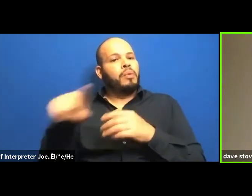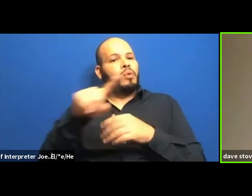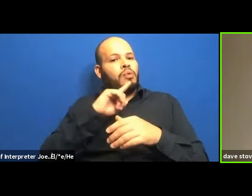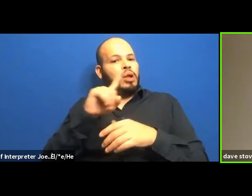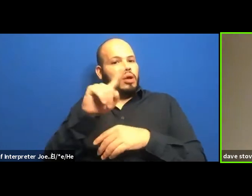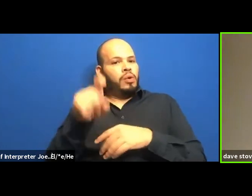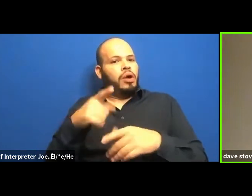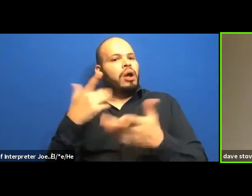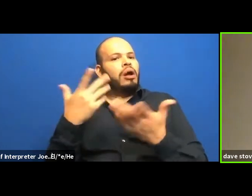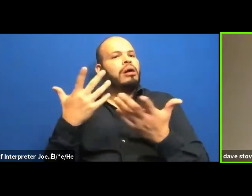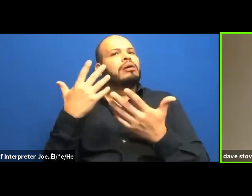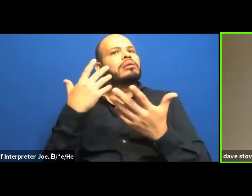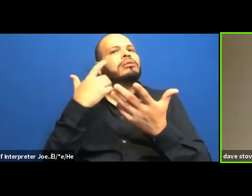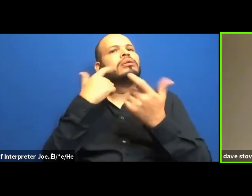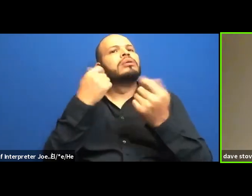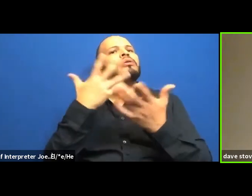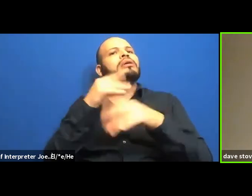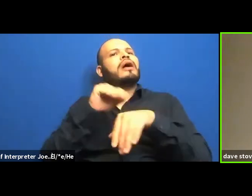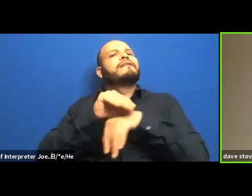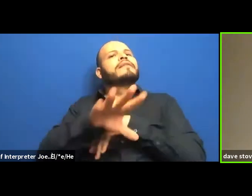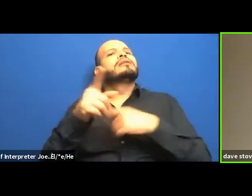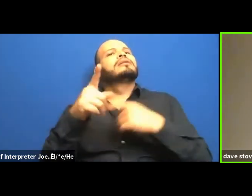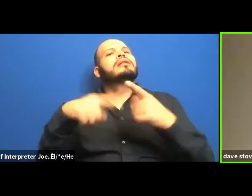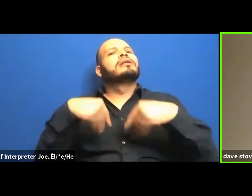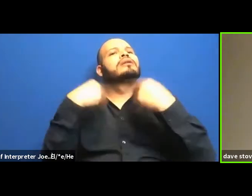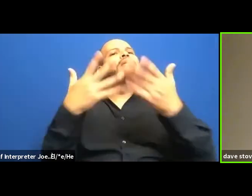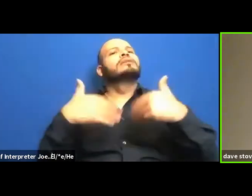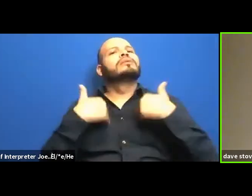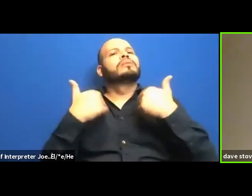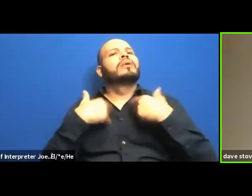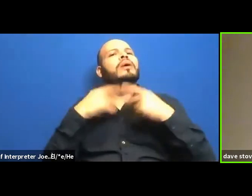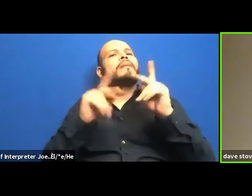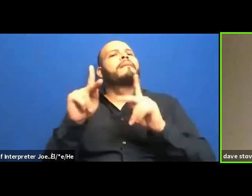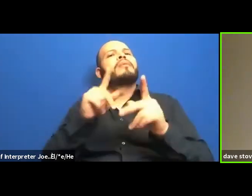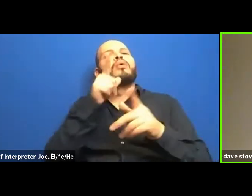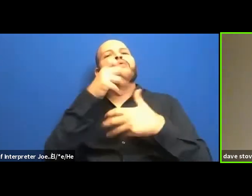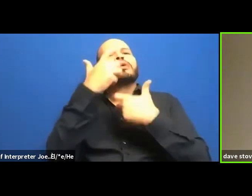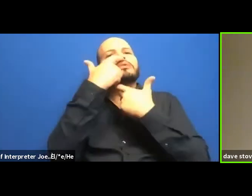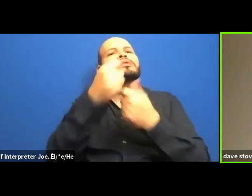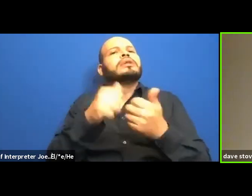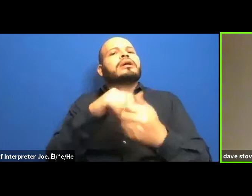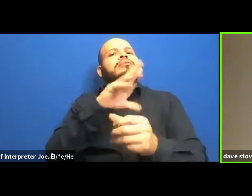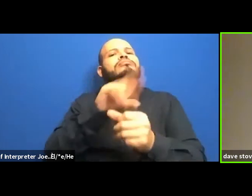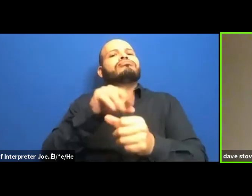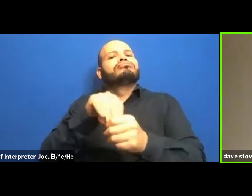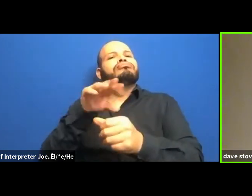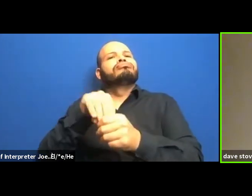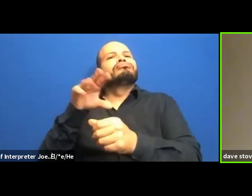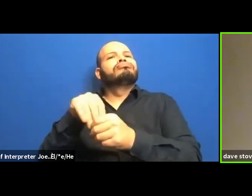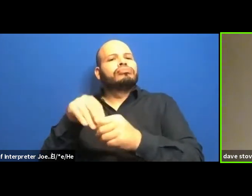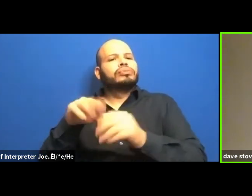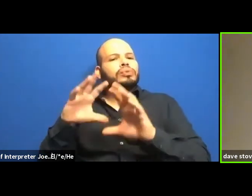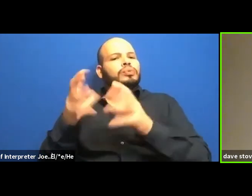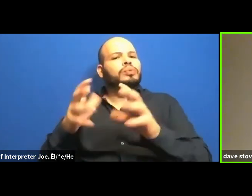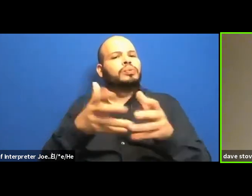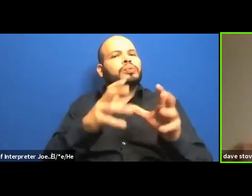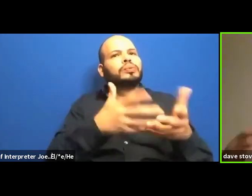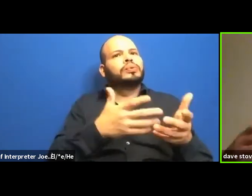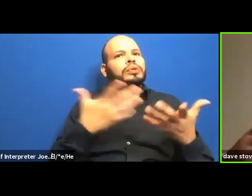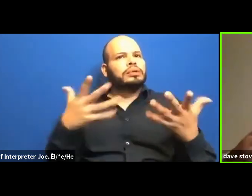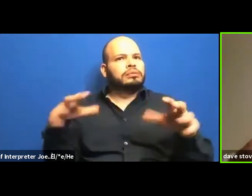in activism? And what advice would you give to educators and activists who are interested in organizing with youth?